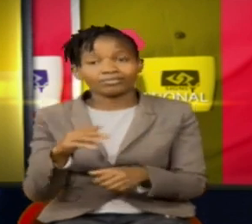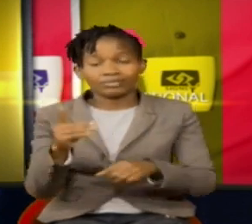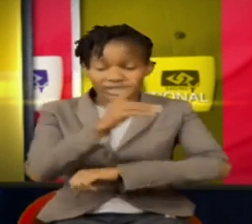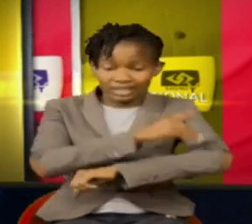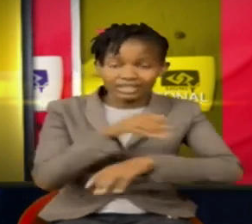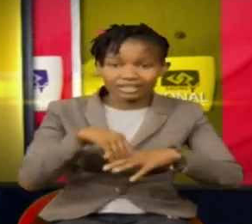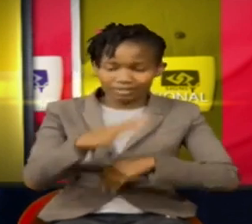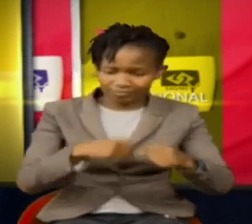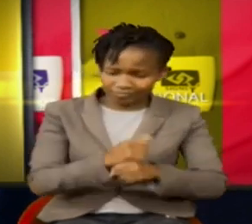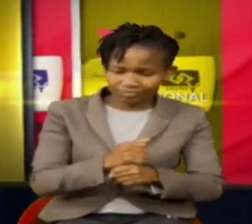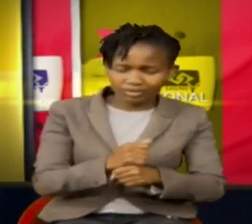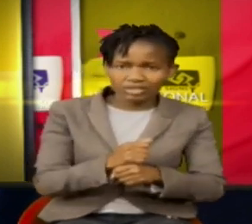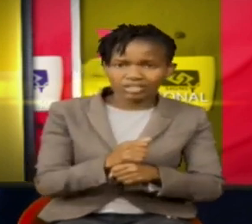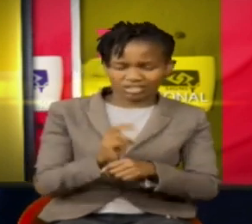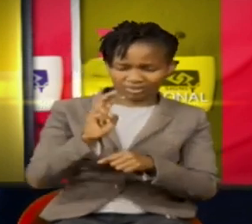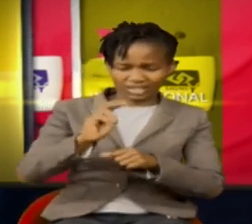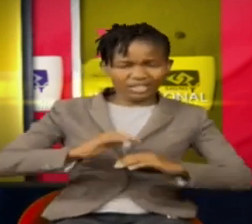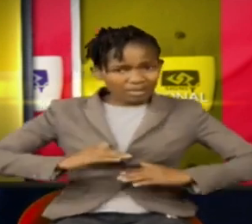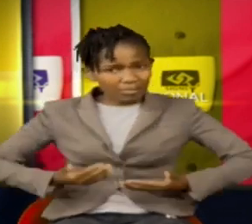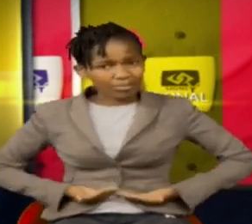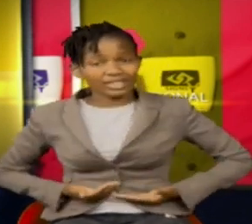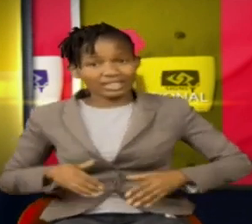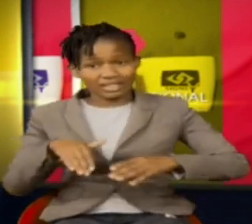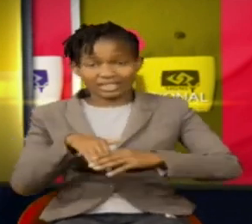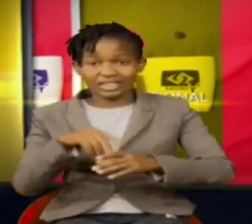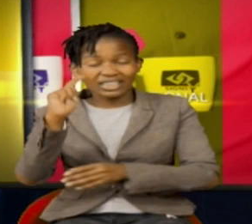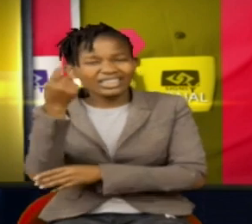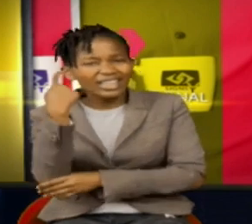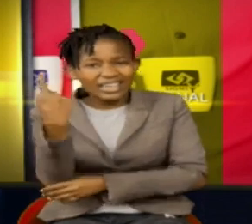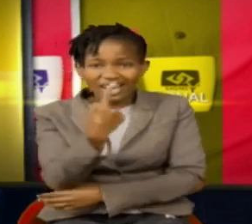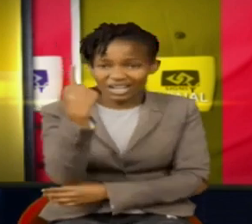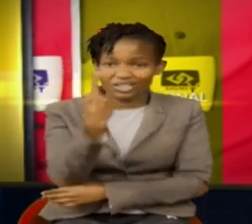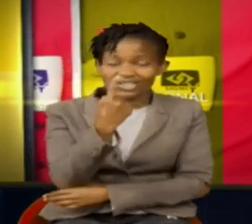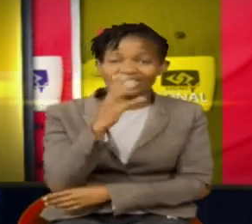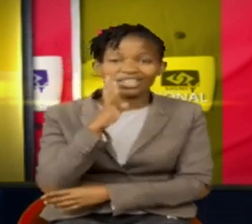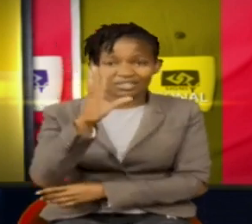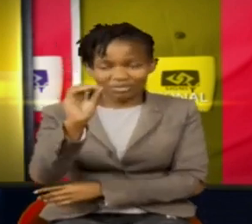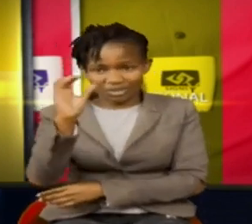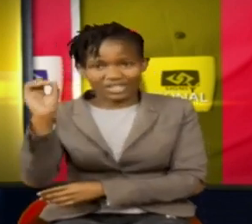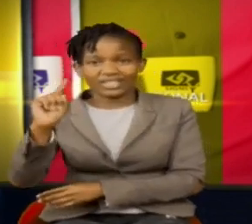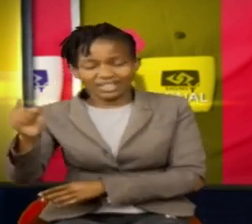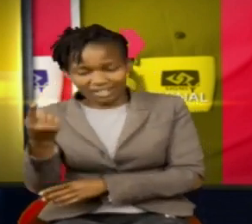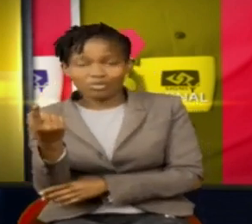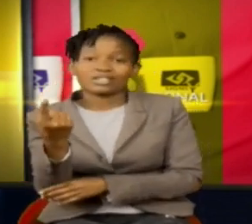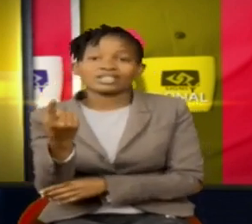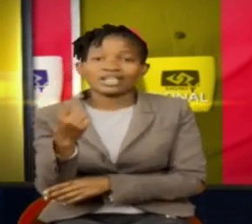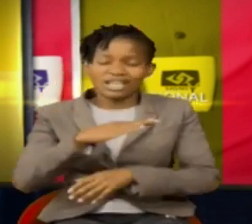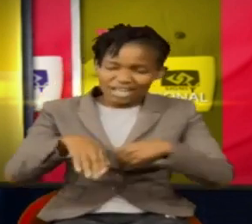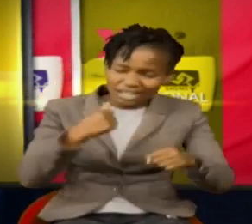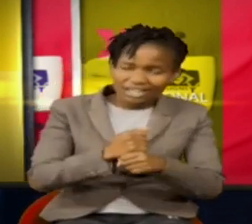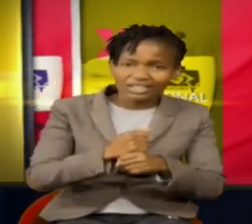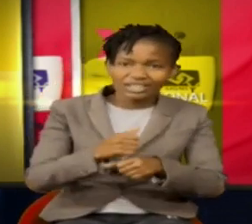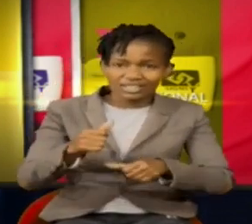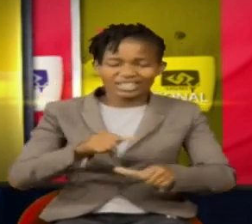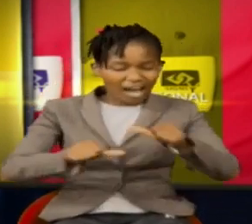pregnancies in Kenya alone, we're at 400,000 teenage pregnancies annually. Okay. So these teenagers are sexually active. Yes.